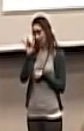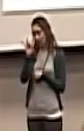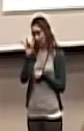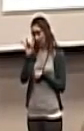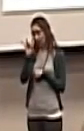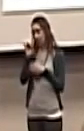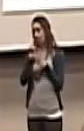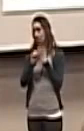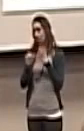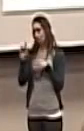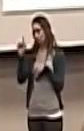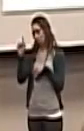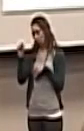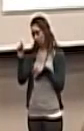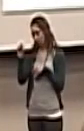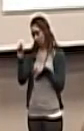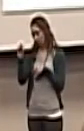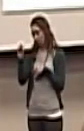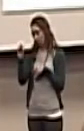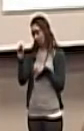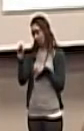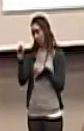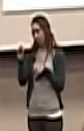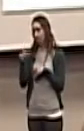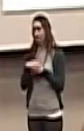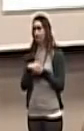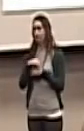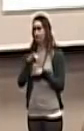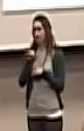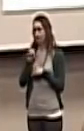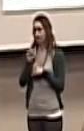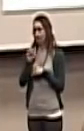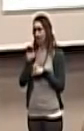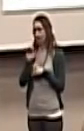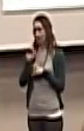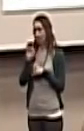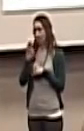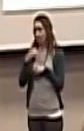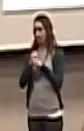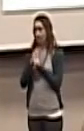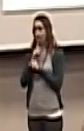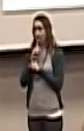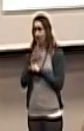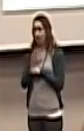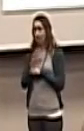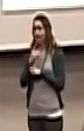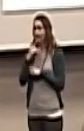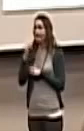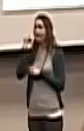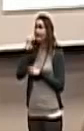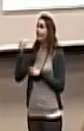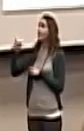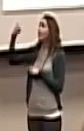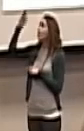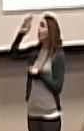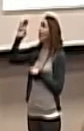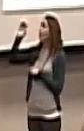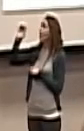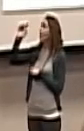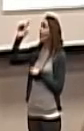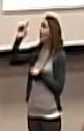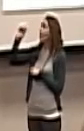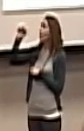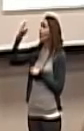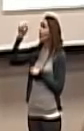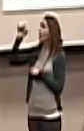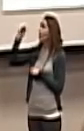that was read for us, when Jacob makes his vow, he says, if Elohim will be with me